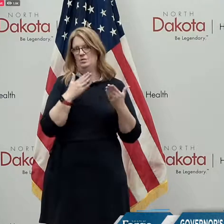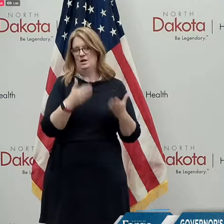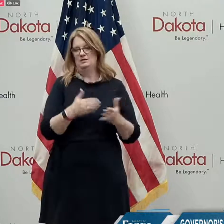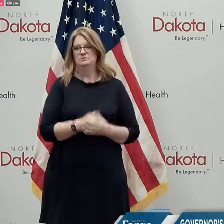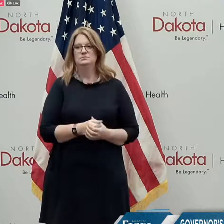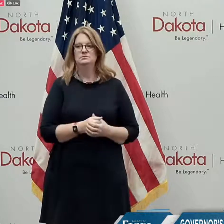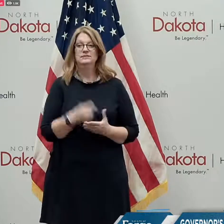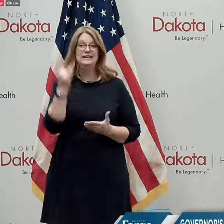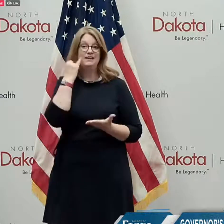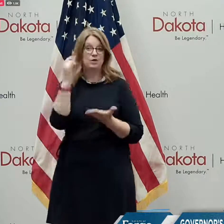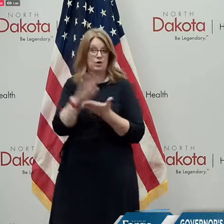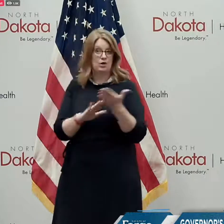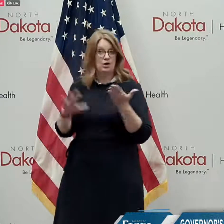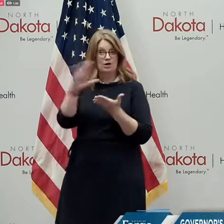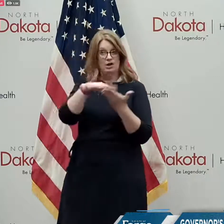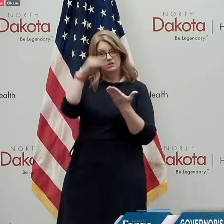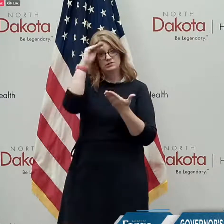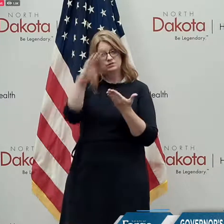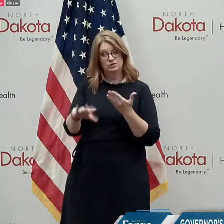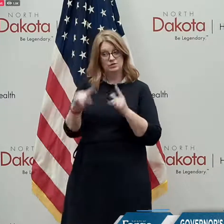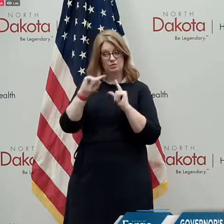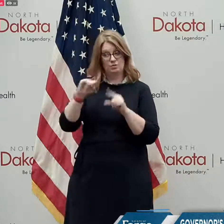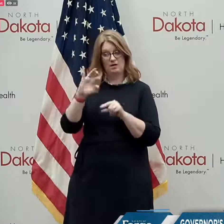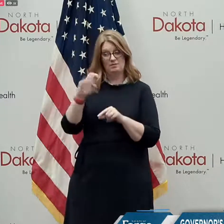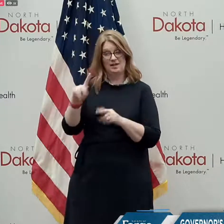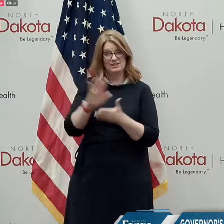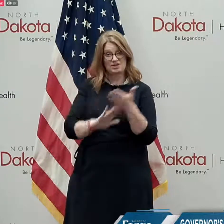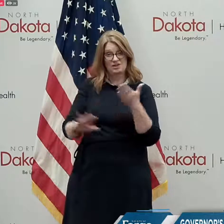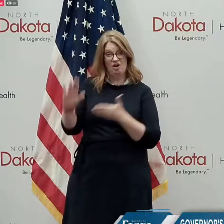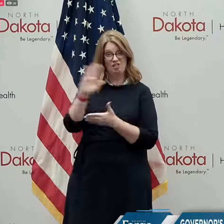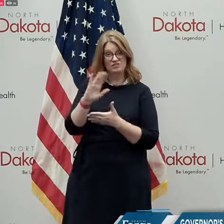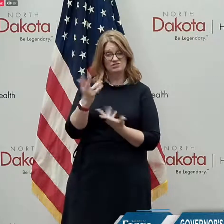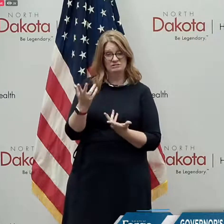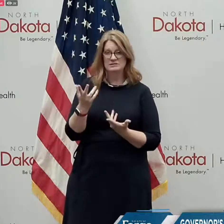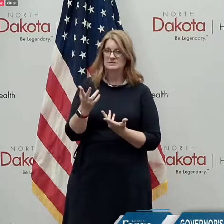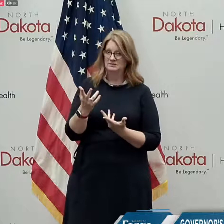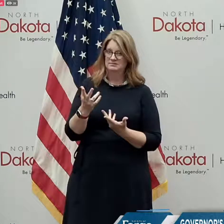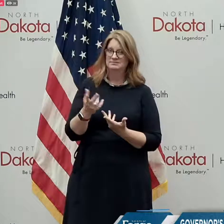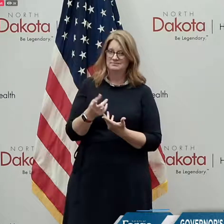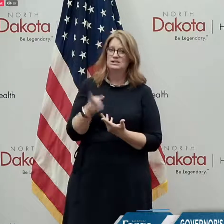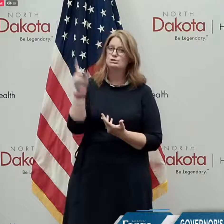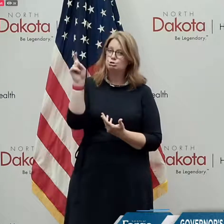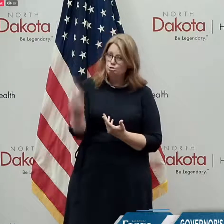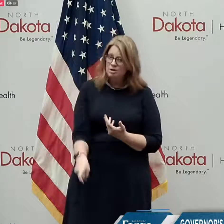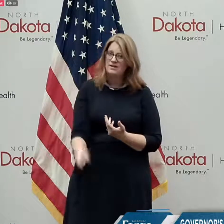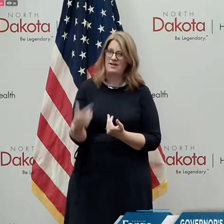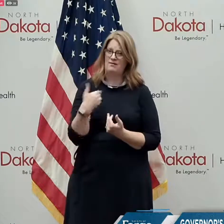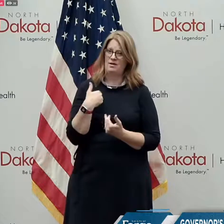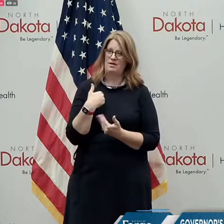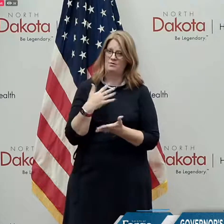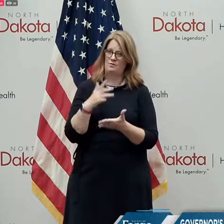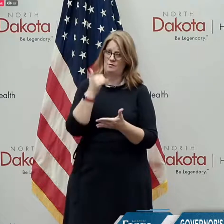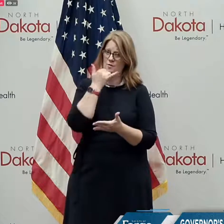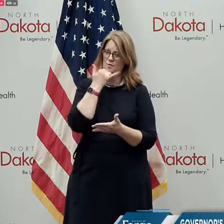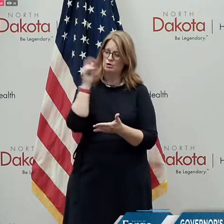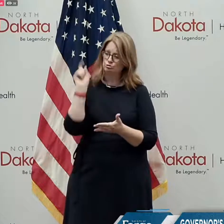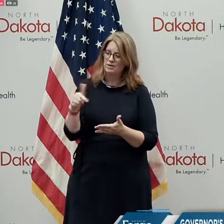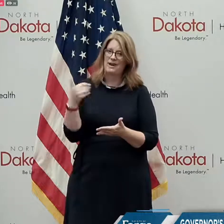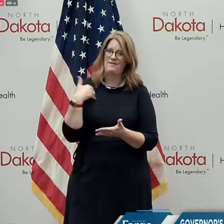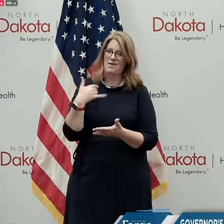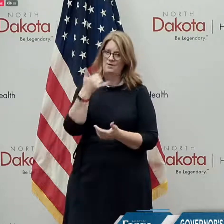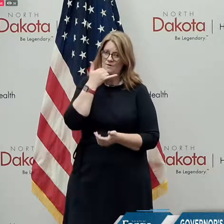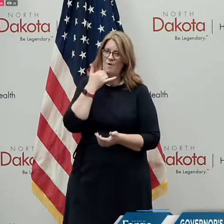you're a college student heading back to college, I would absolutely make sure that you've got these apps on your phone. And if you've got a loved